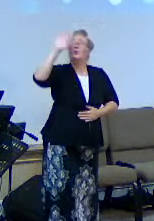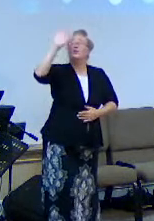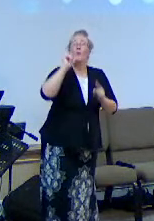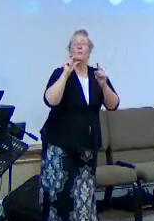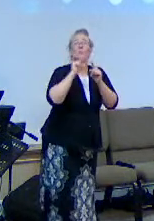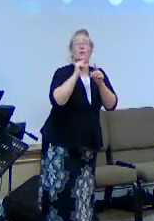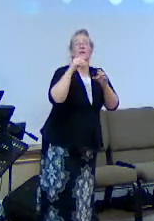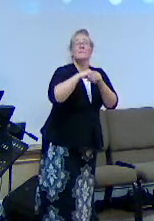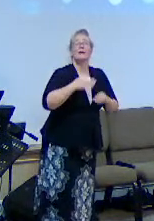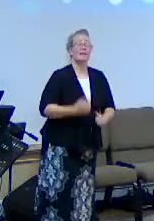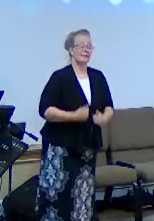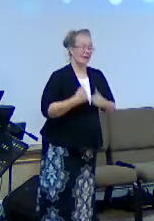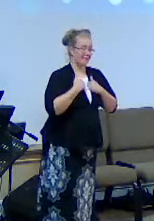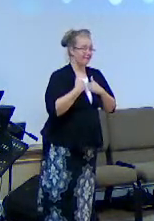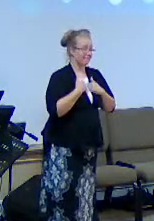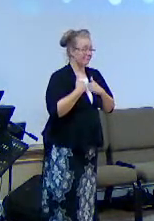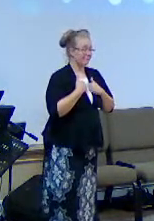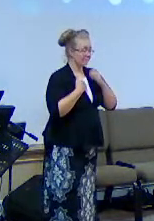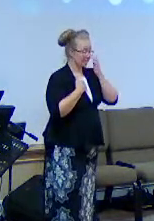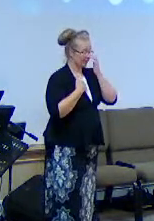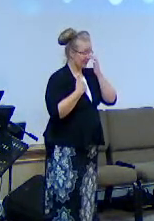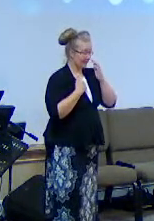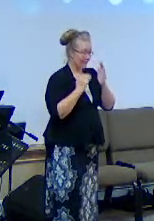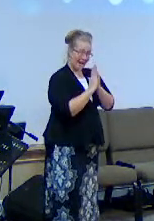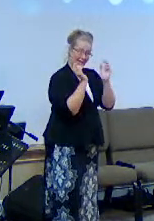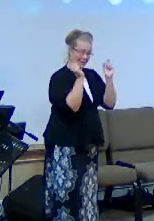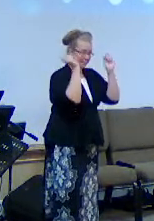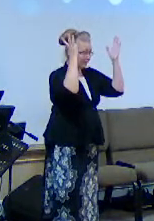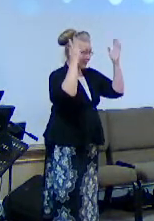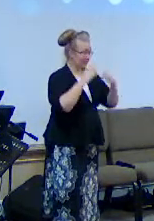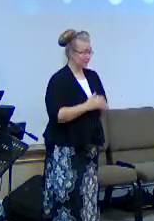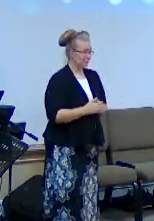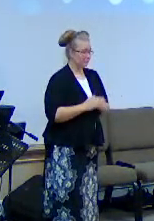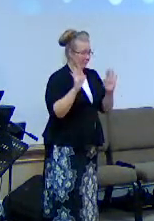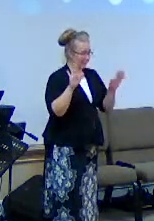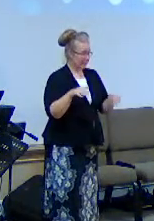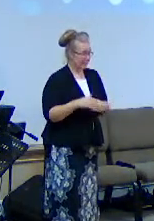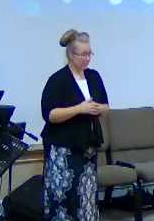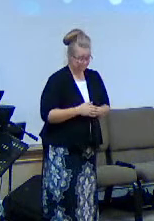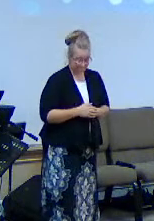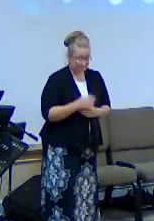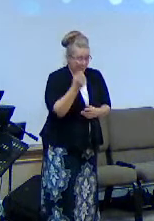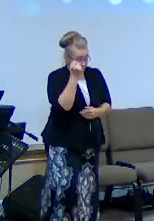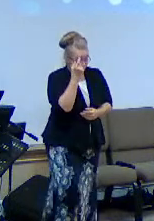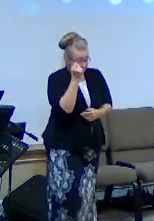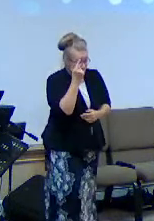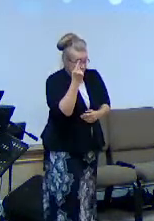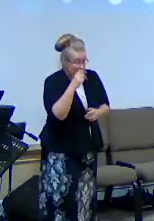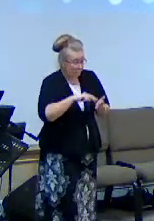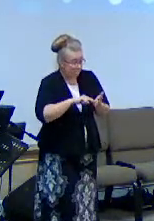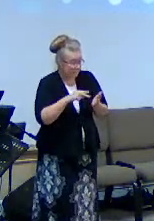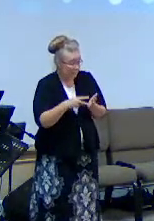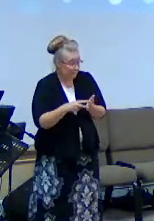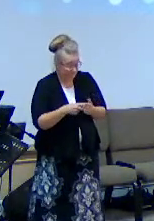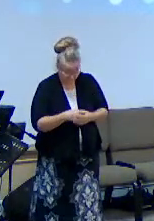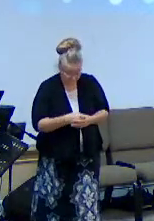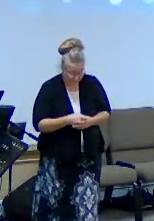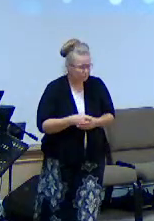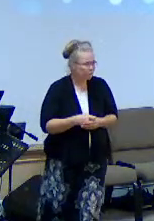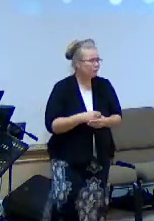life. Amen. Hallelujah. You may be seated. This revelation means, amen,